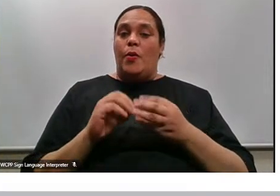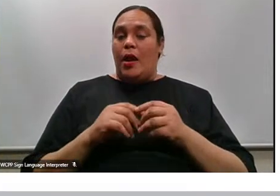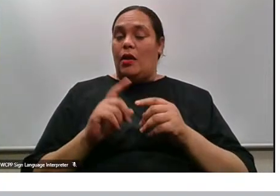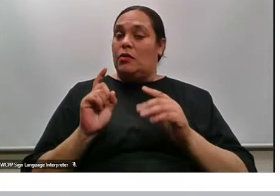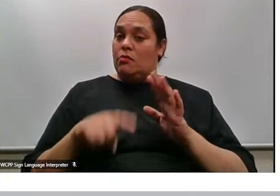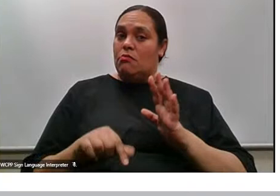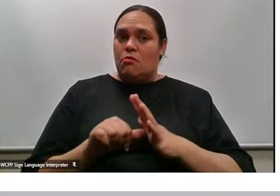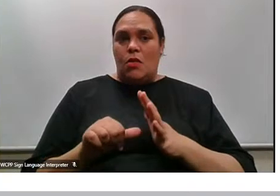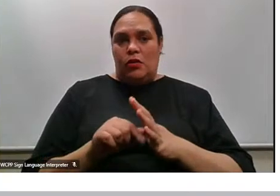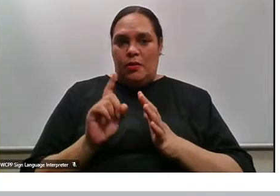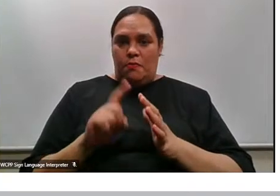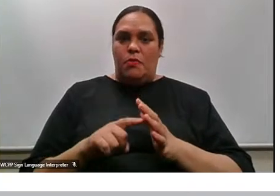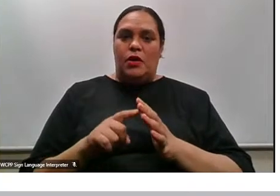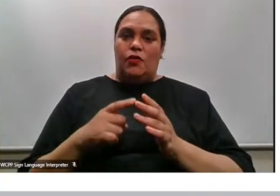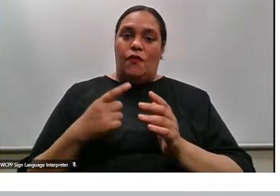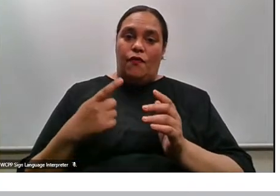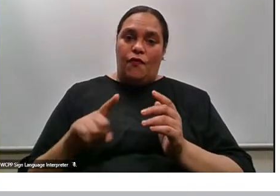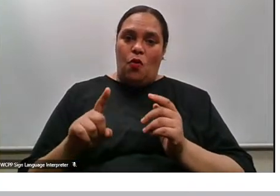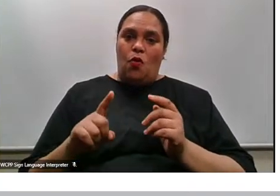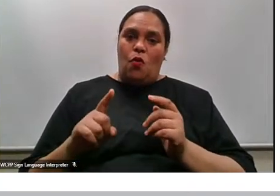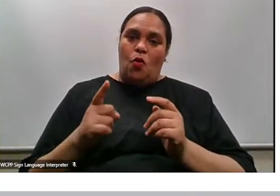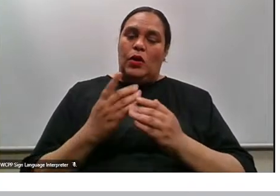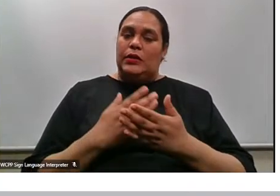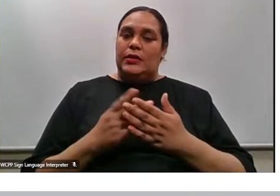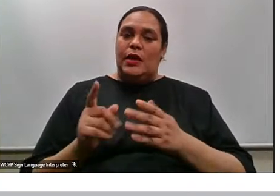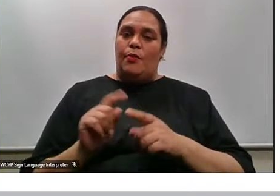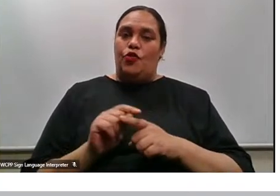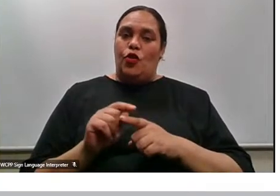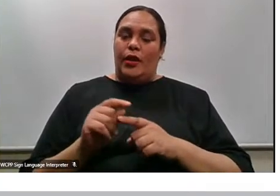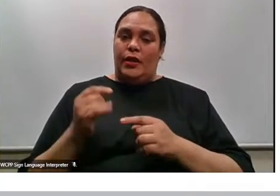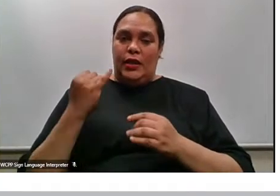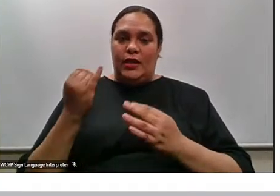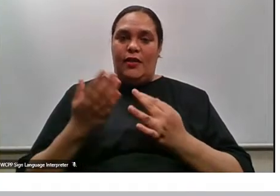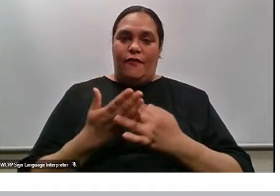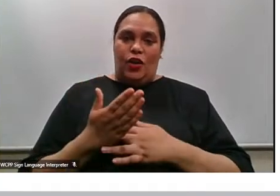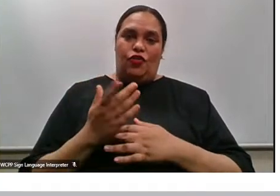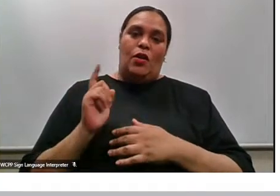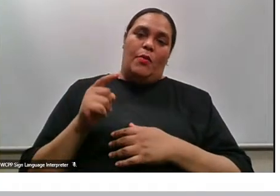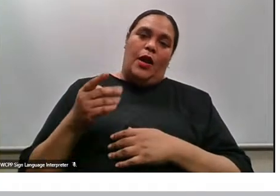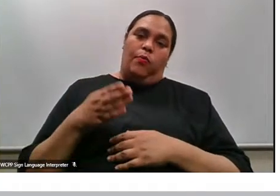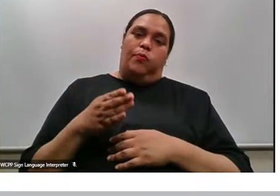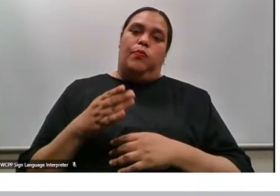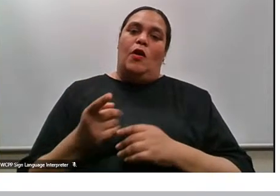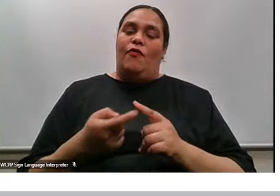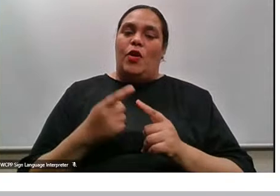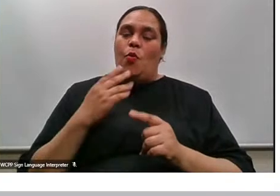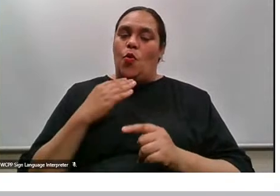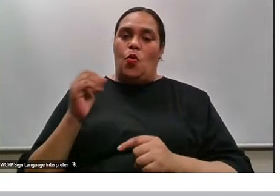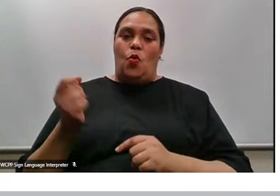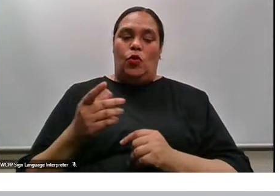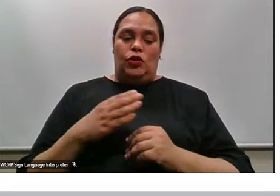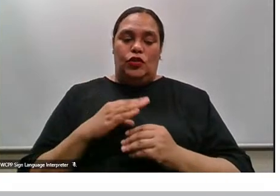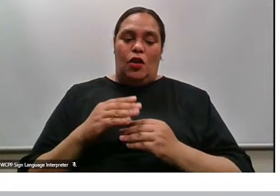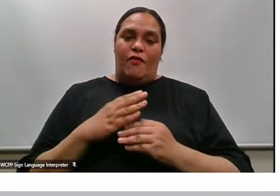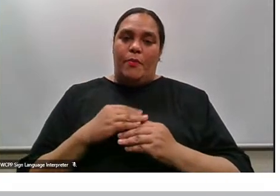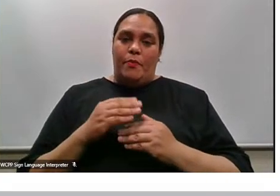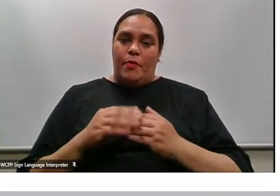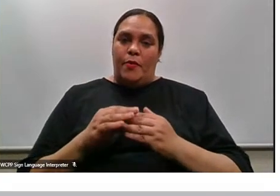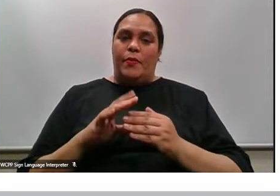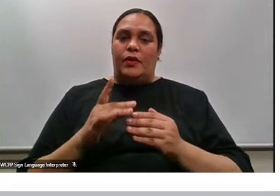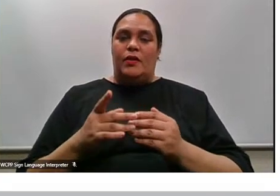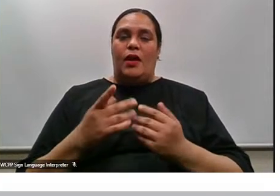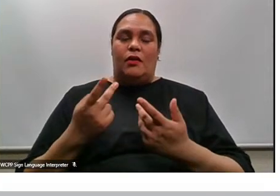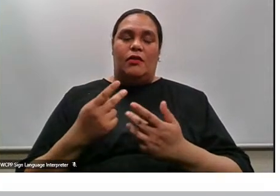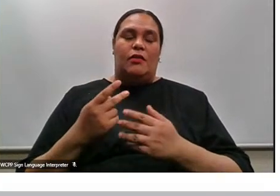compulsory for some of the training interventions to be attended to by all staff members, and we report on that on a